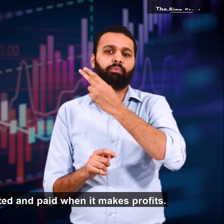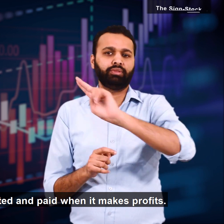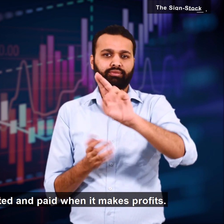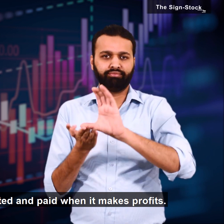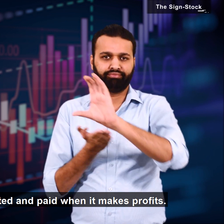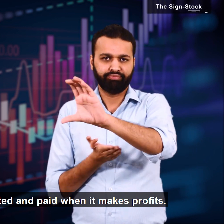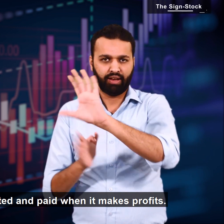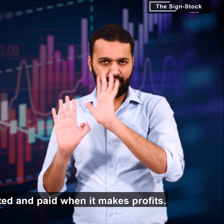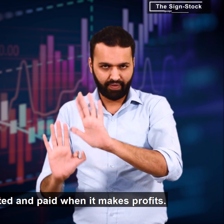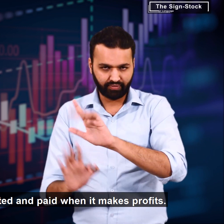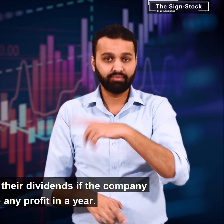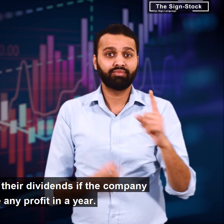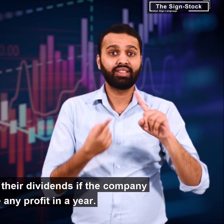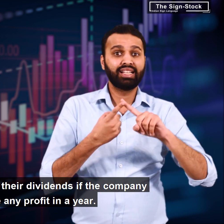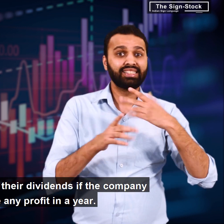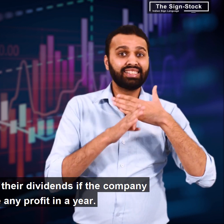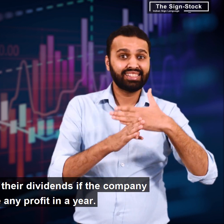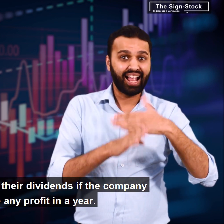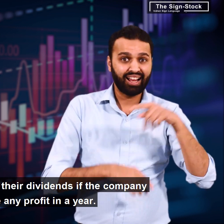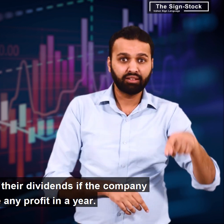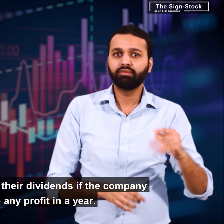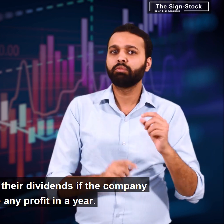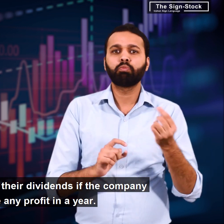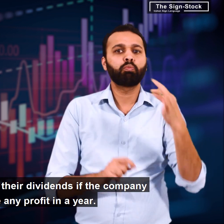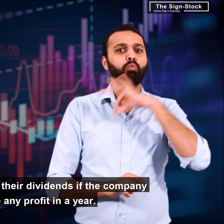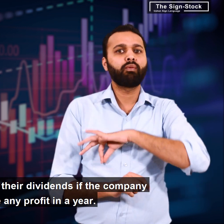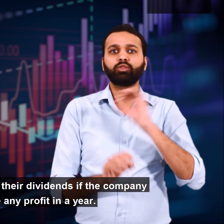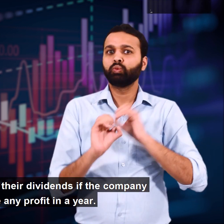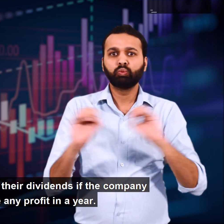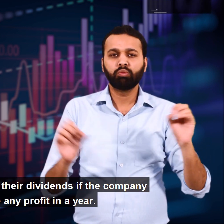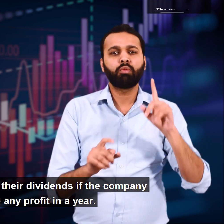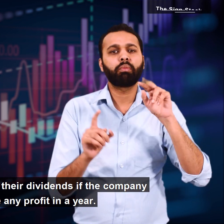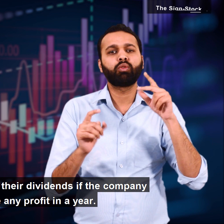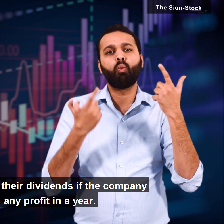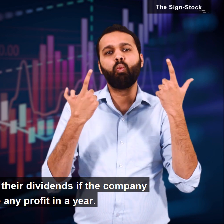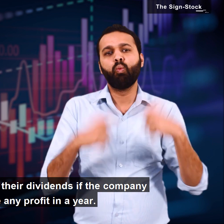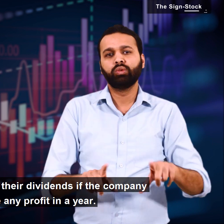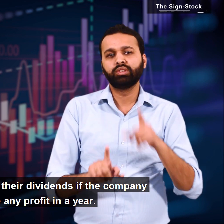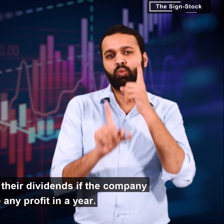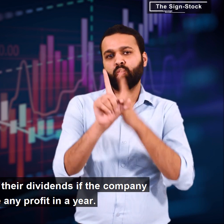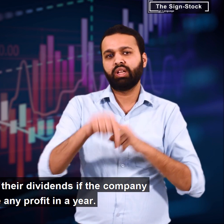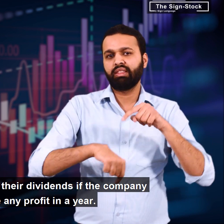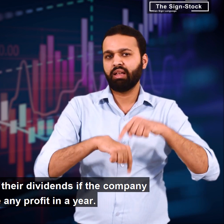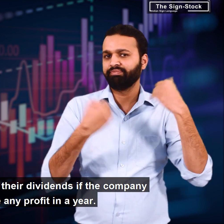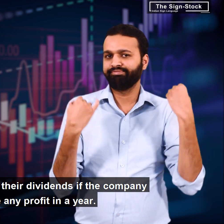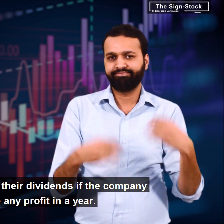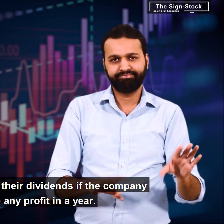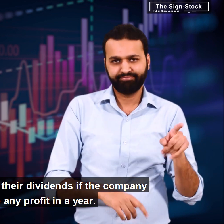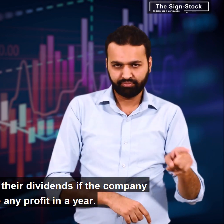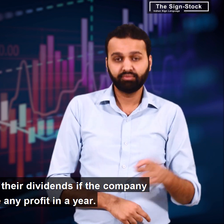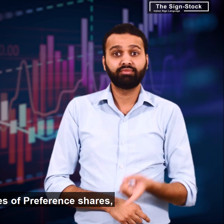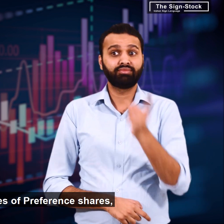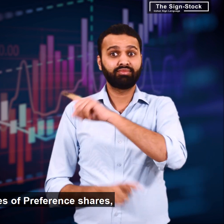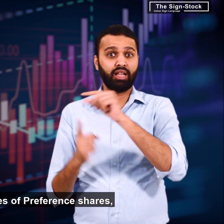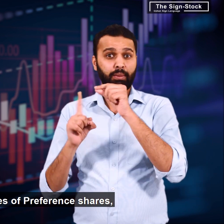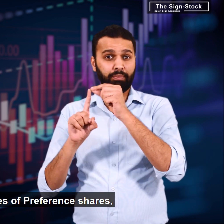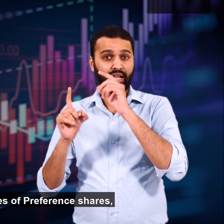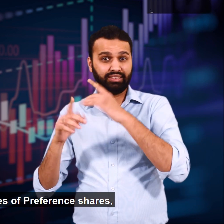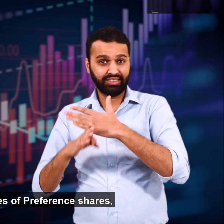makes profits. Equity shareholders lose their dividends if the company does not make any profit in a year. There